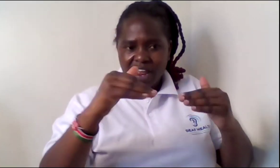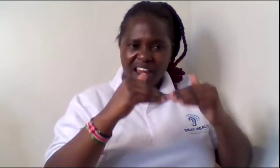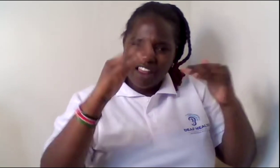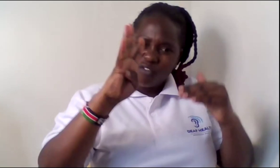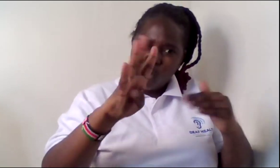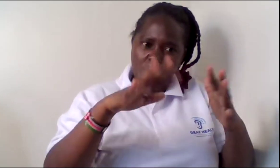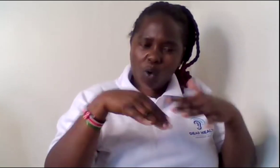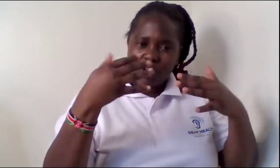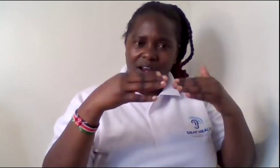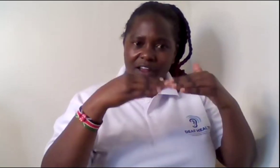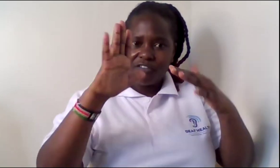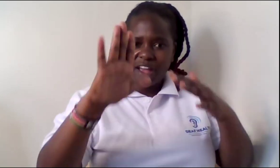understand that